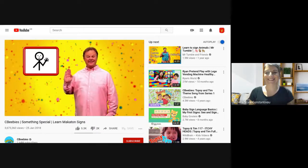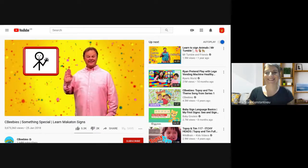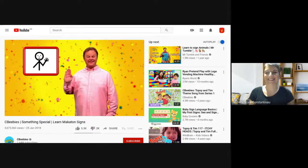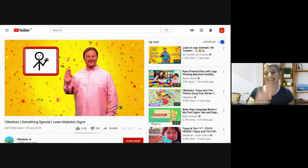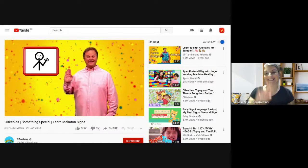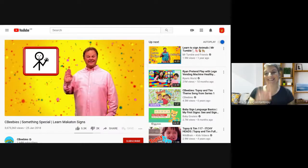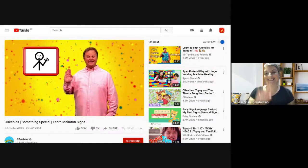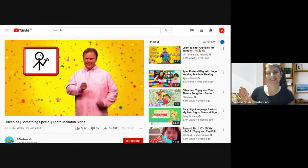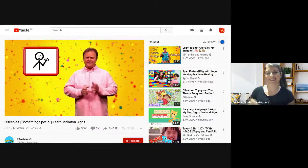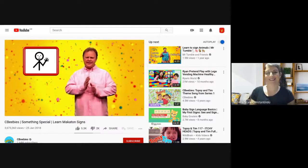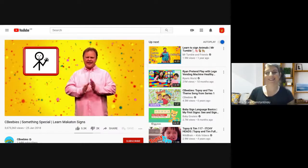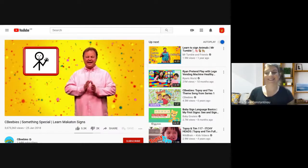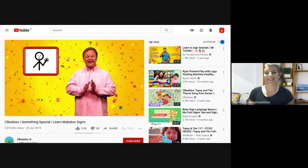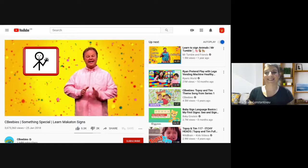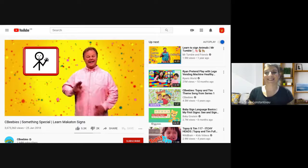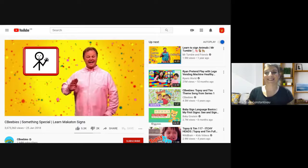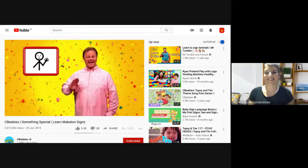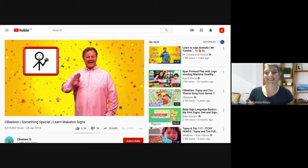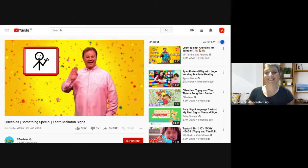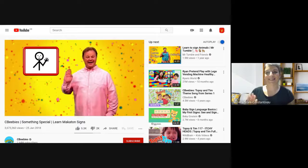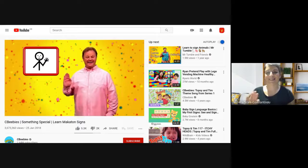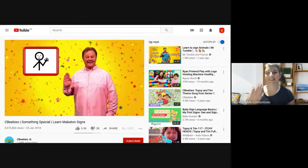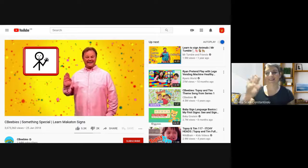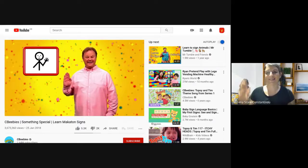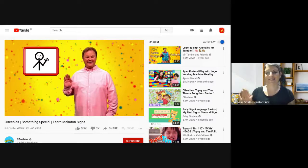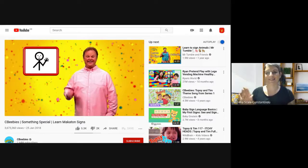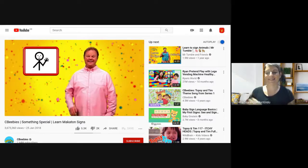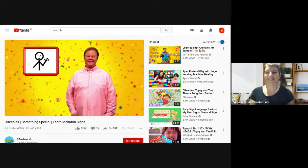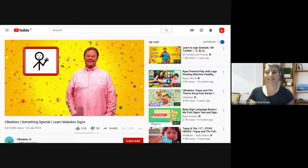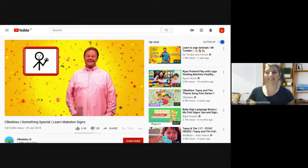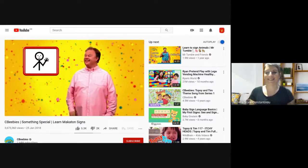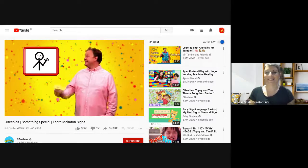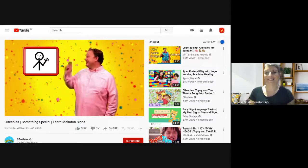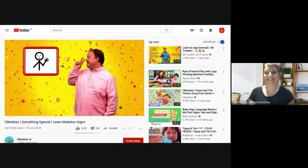Hello. You sign. Hello.